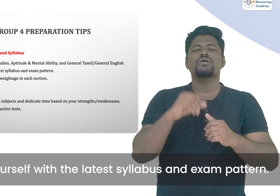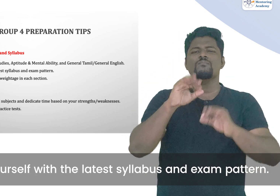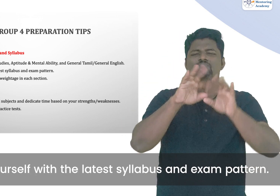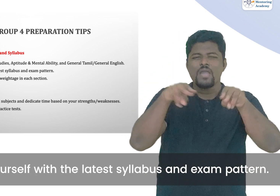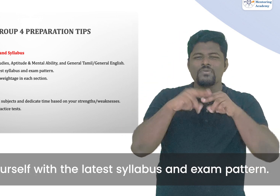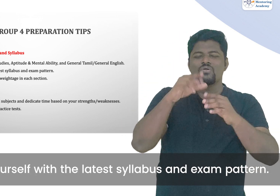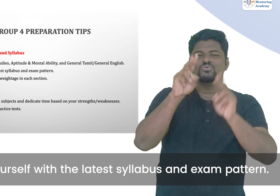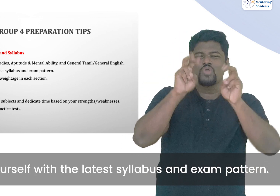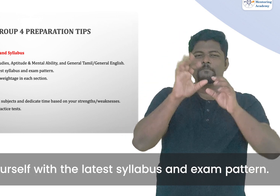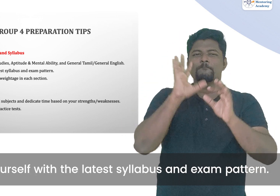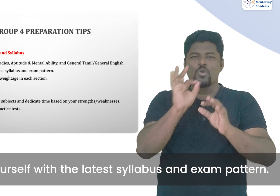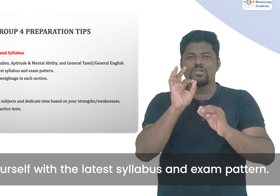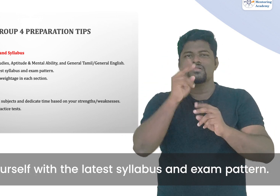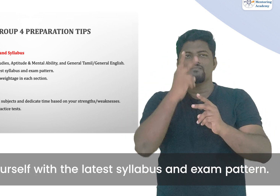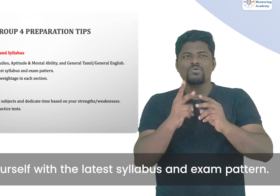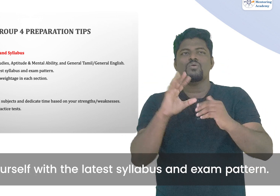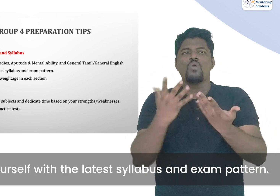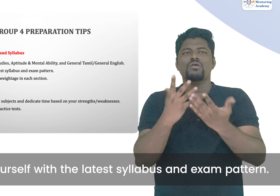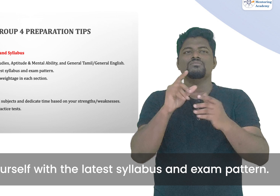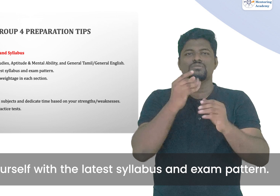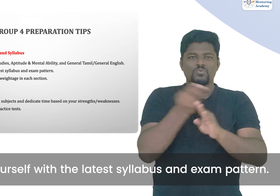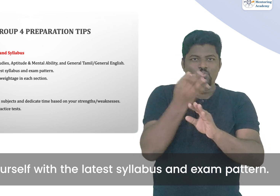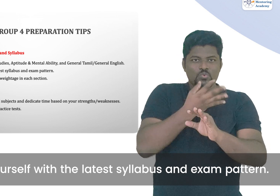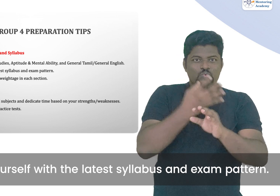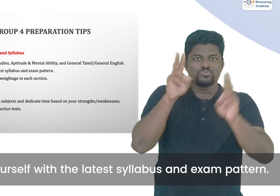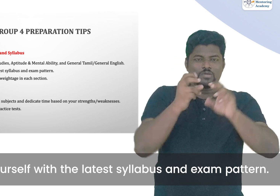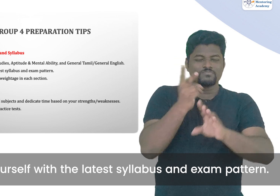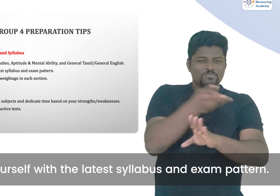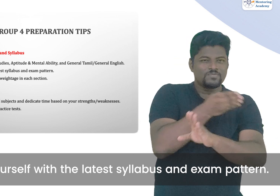Familiarize yourself with the latest syllabus and exam pattern.